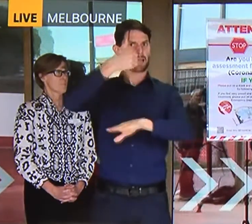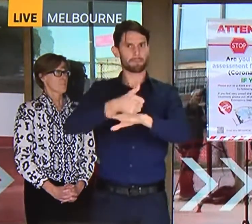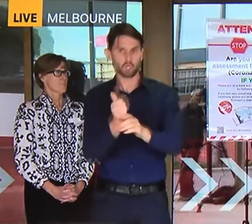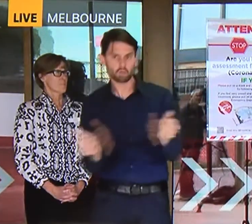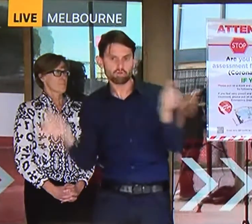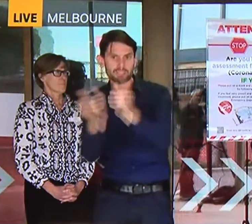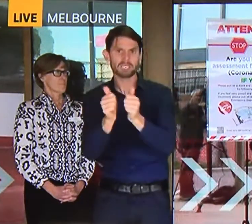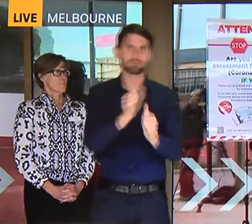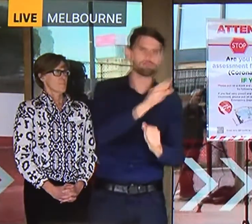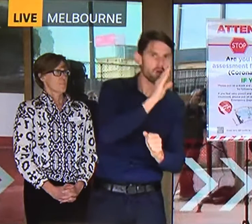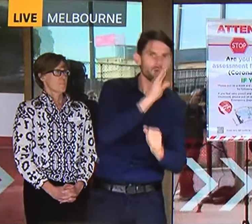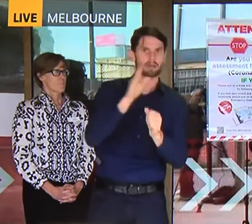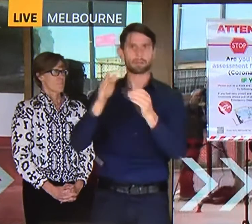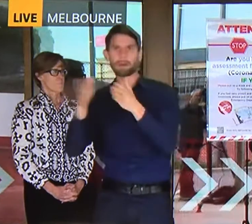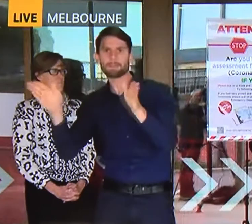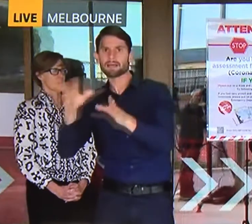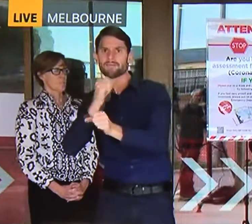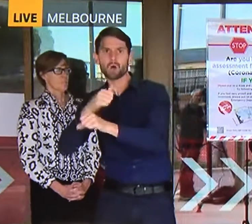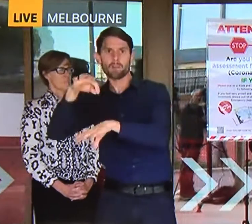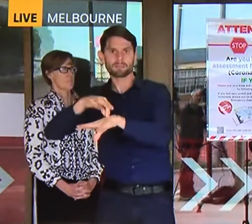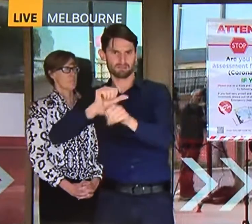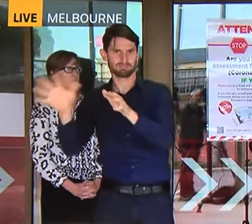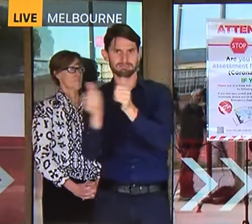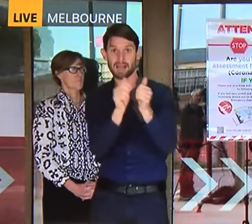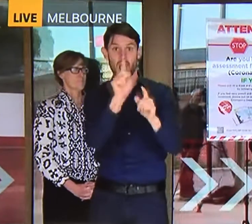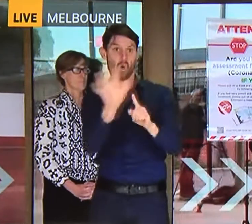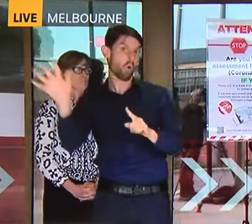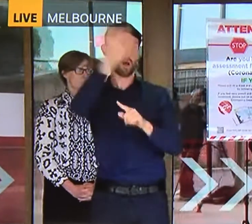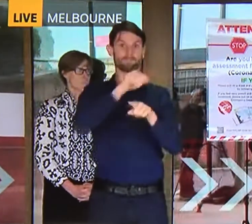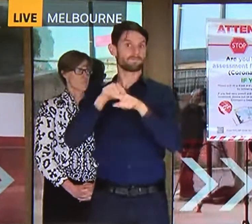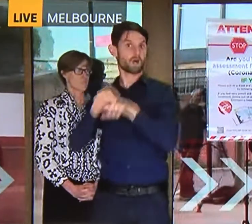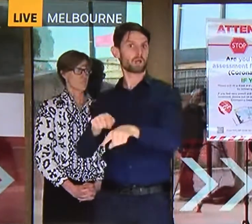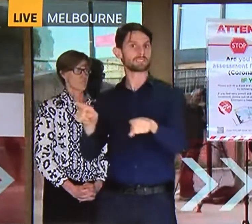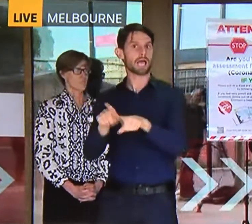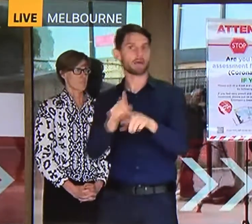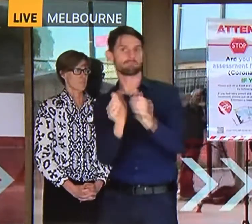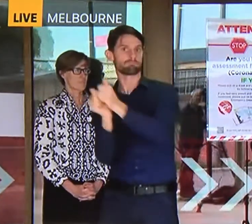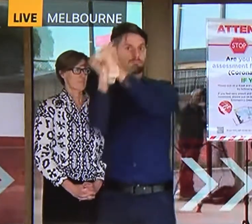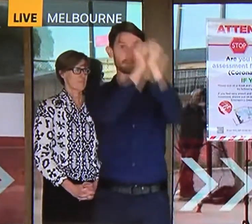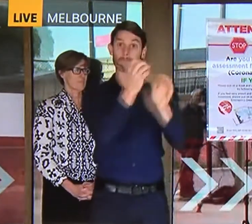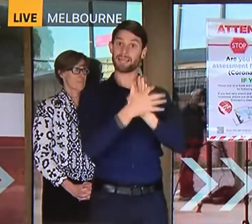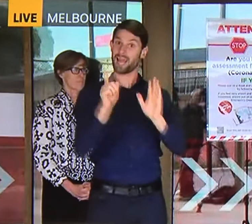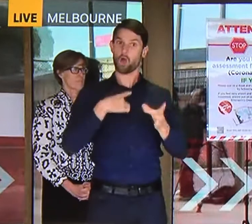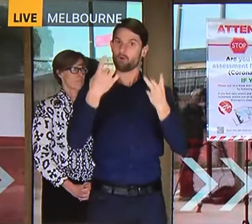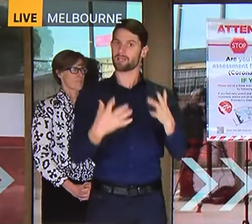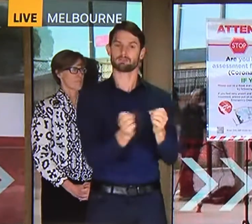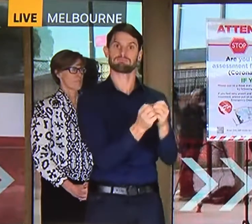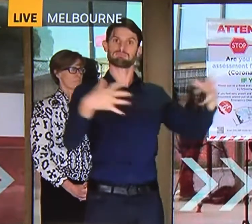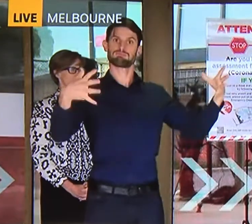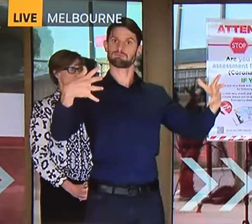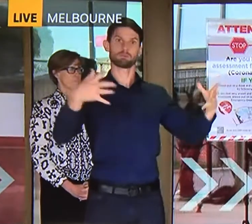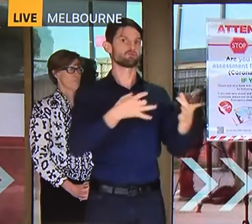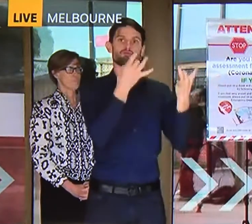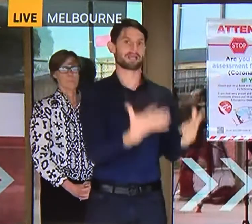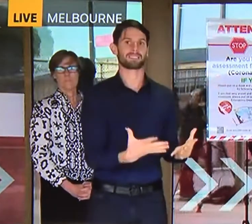agreements. We believe that our hospital systems will, of themselves, meet the needs that we are projecting